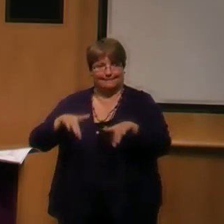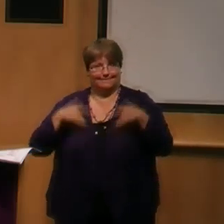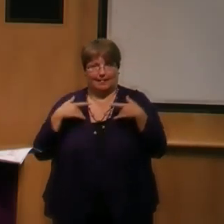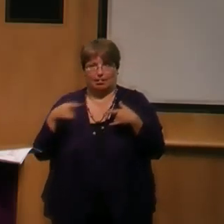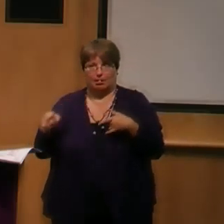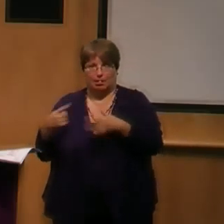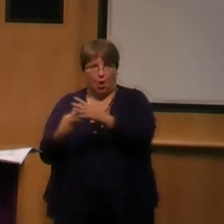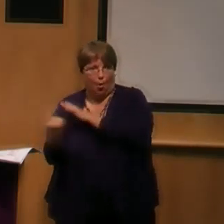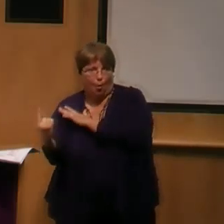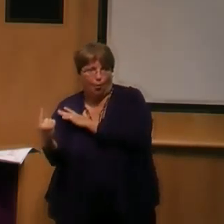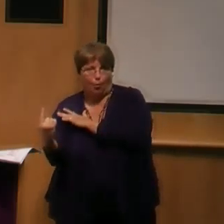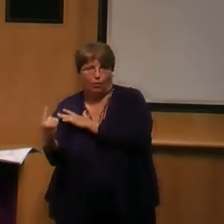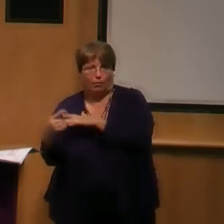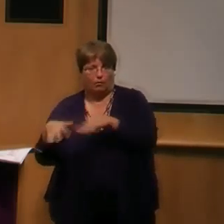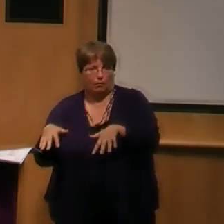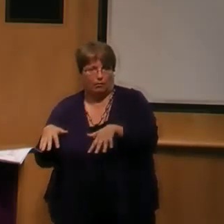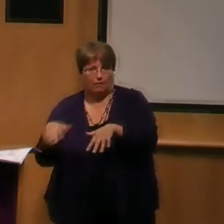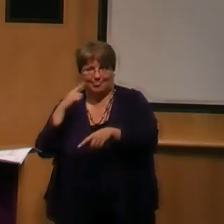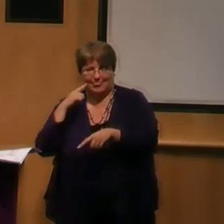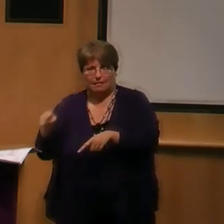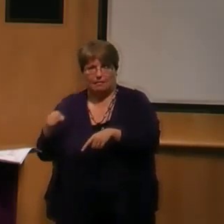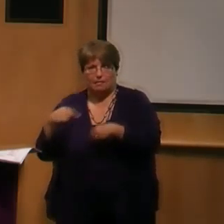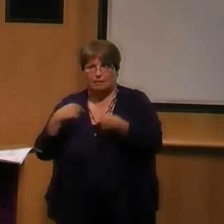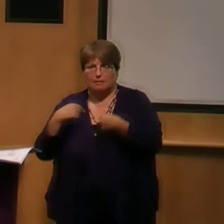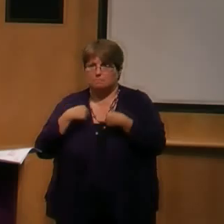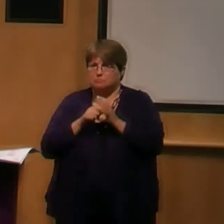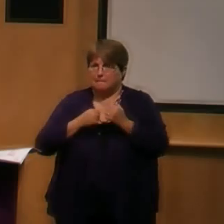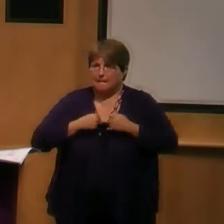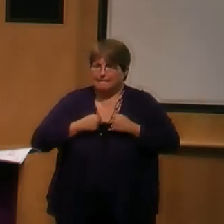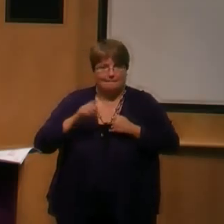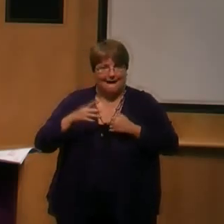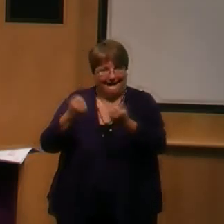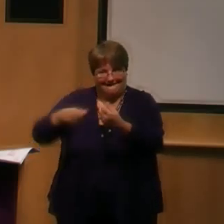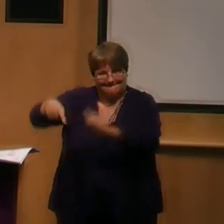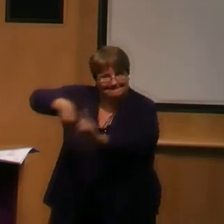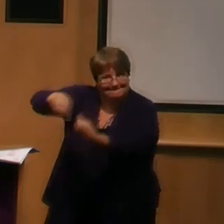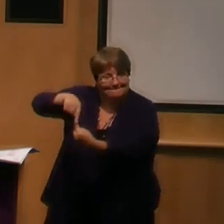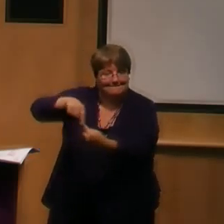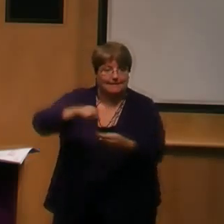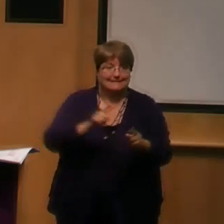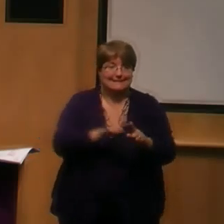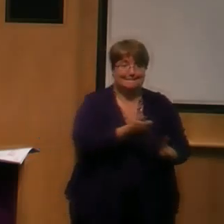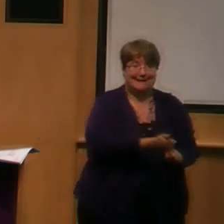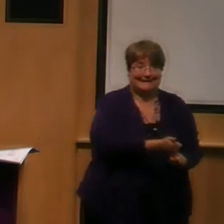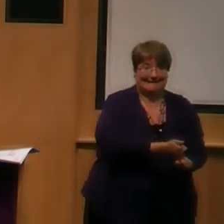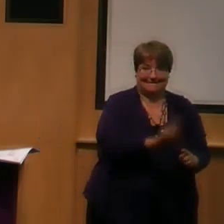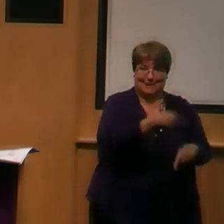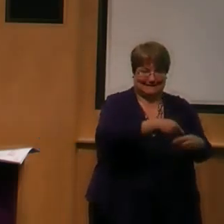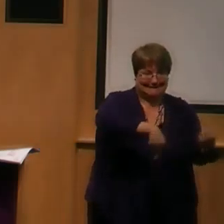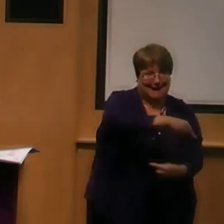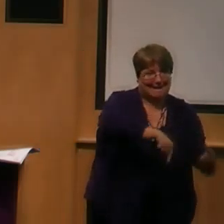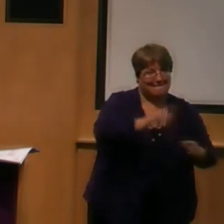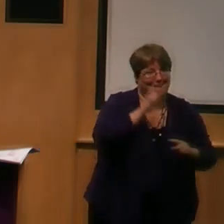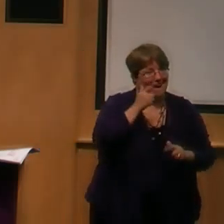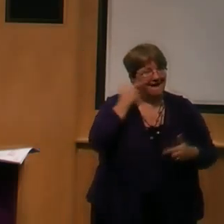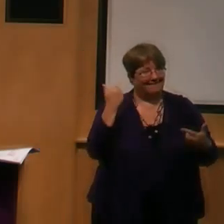because what we have realised is the parents feel quite isolated also. They feel as though they're the only parents that can have having issues with